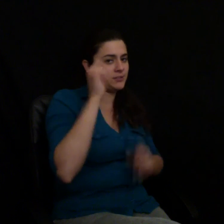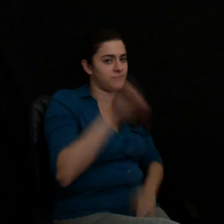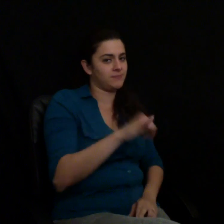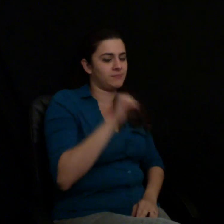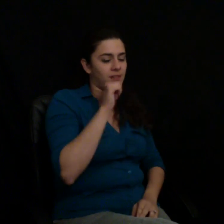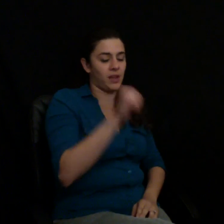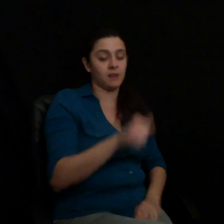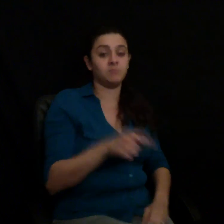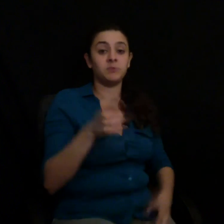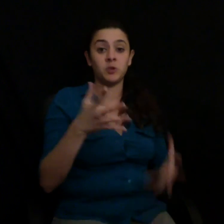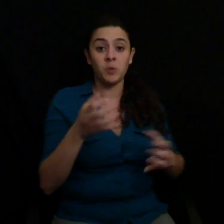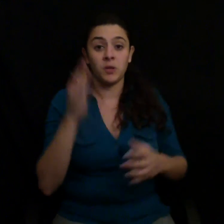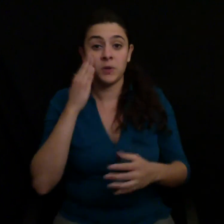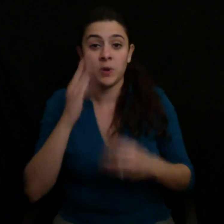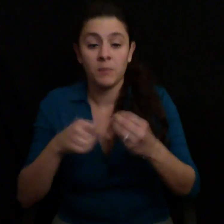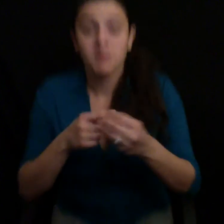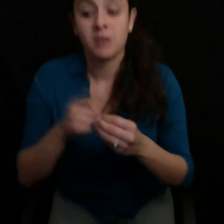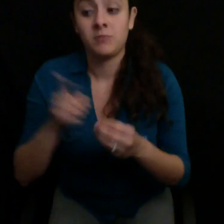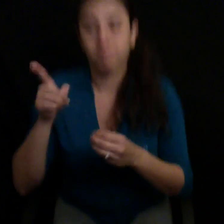check out r/Vagabond or his new website,